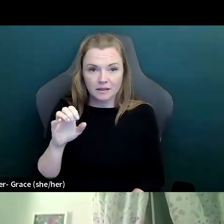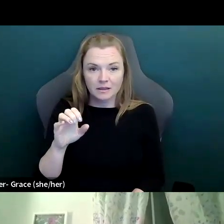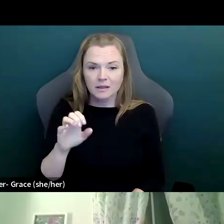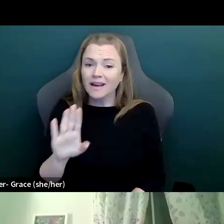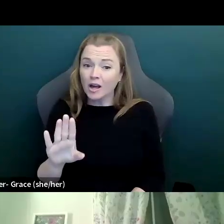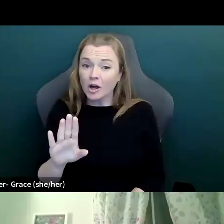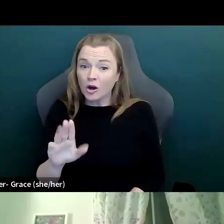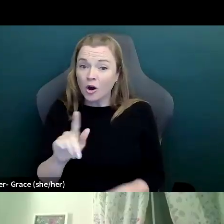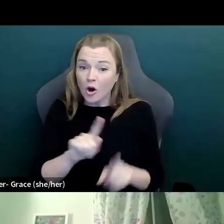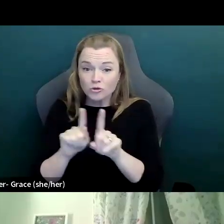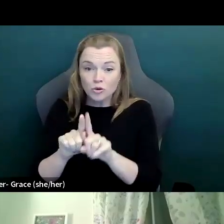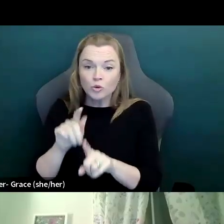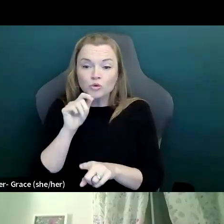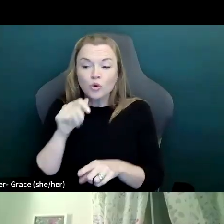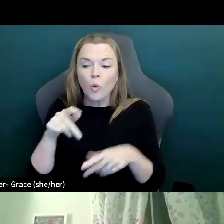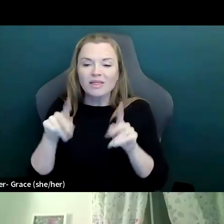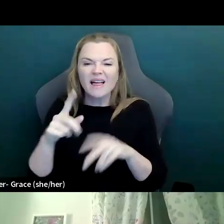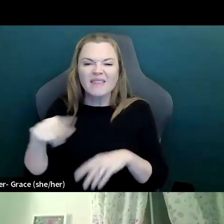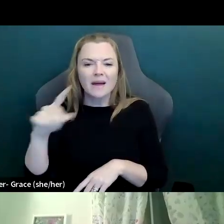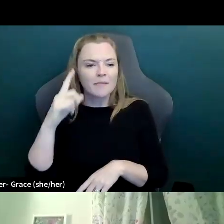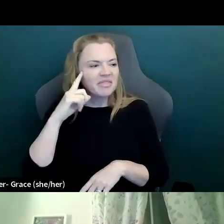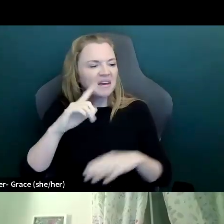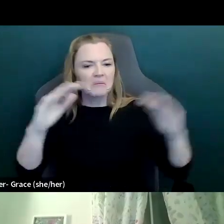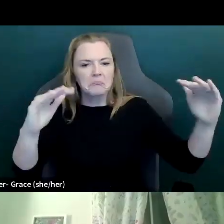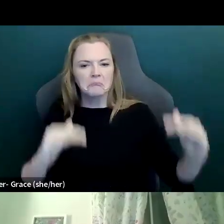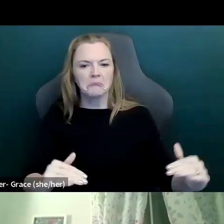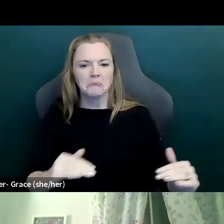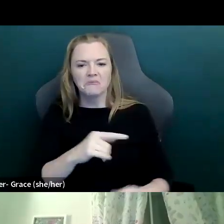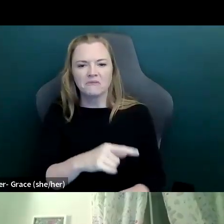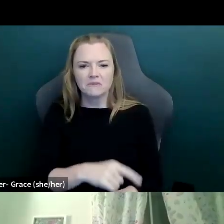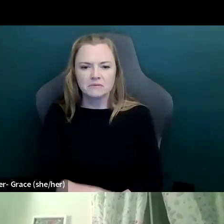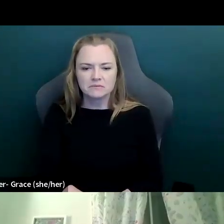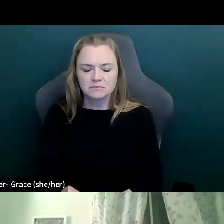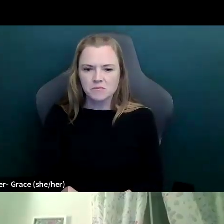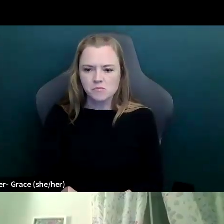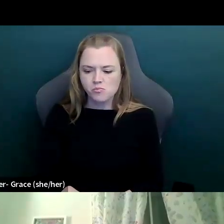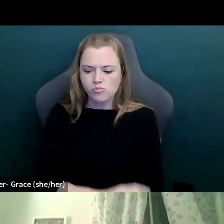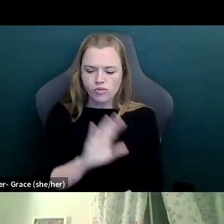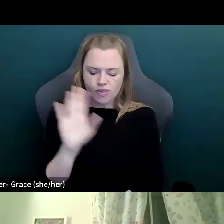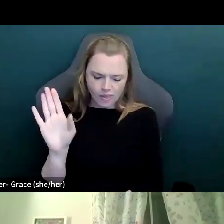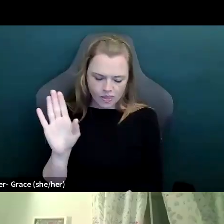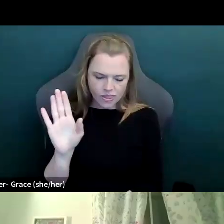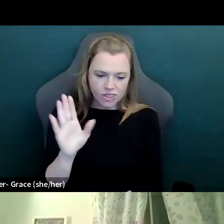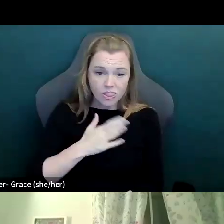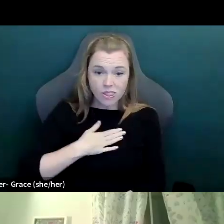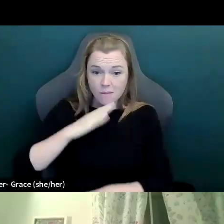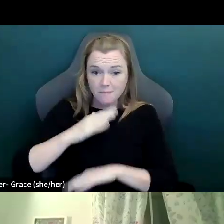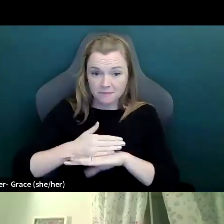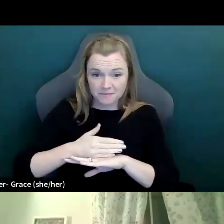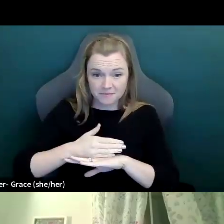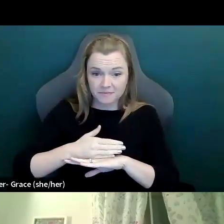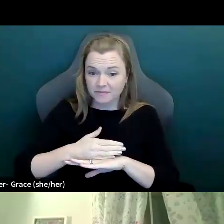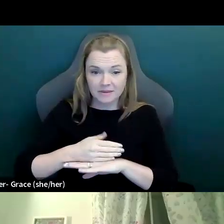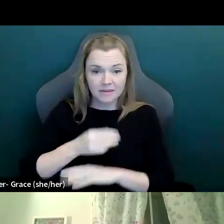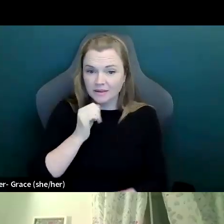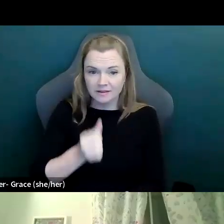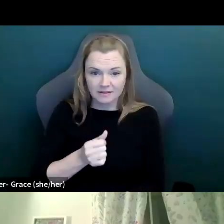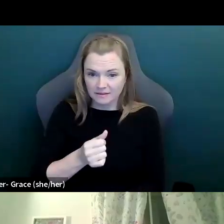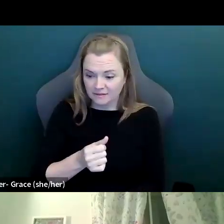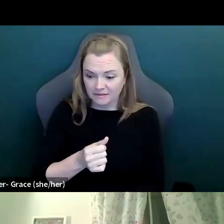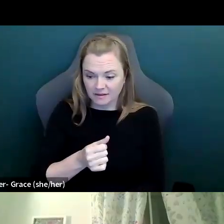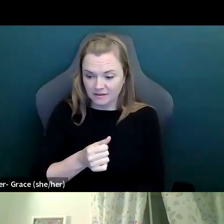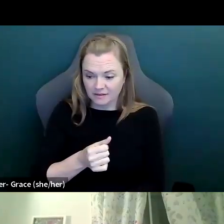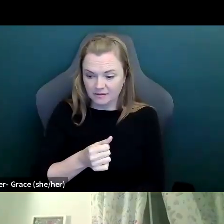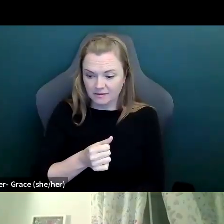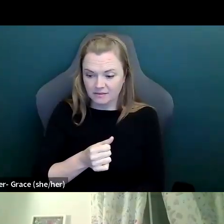short. I was told, well, let's just put it this way. My daughter did not make it, was